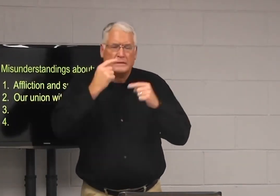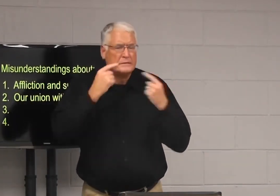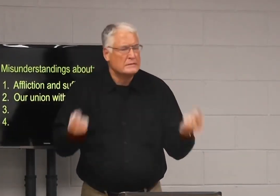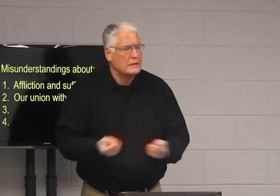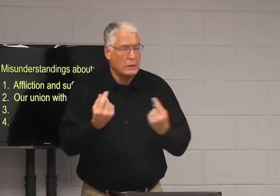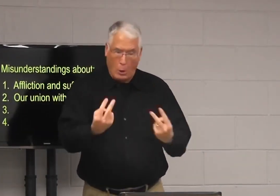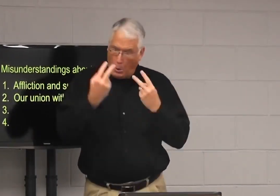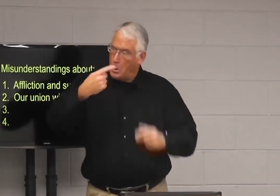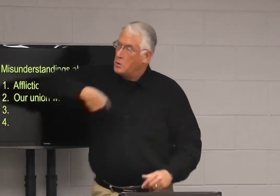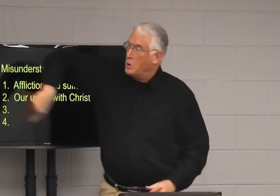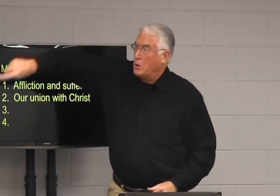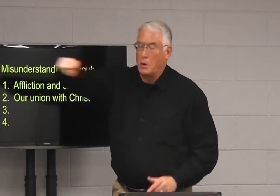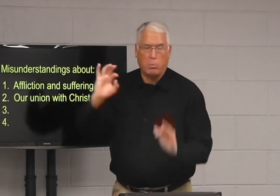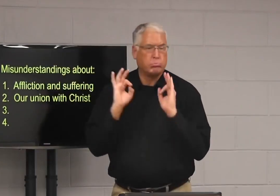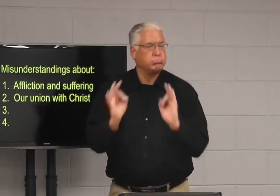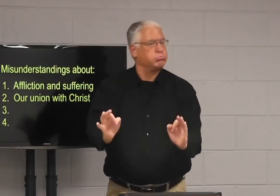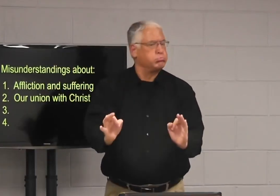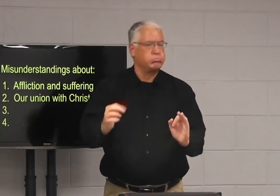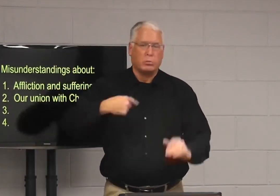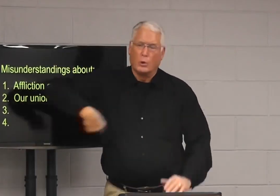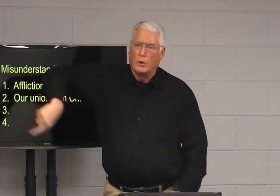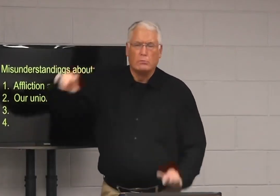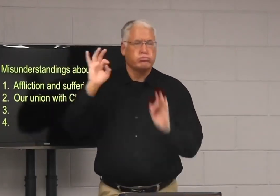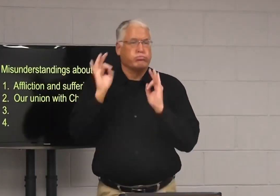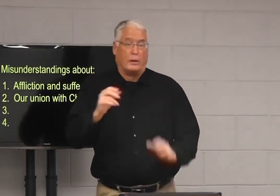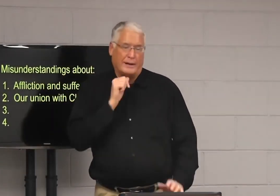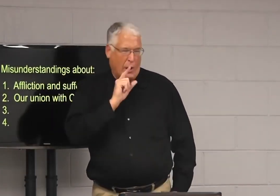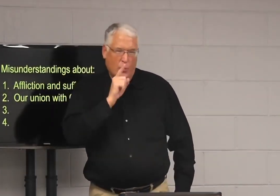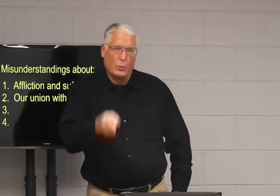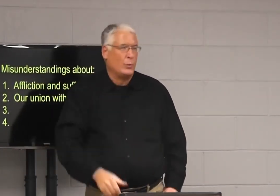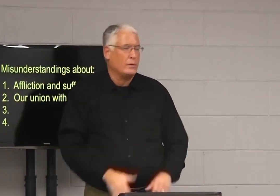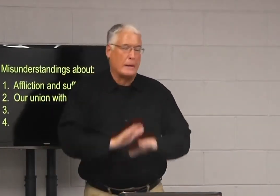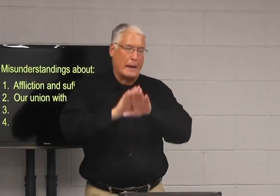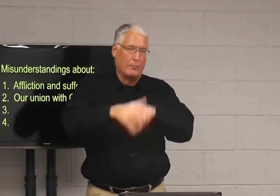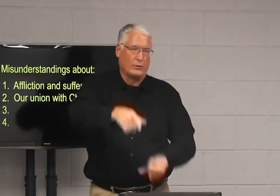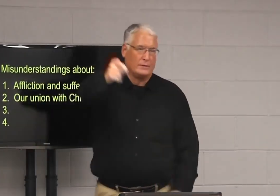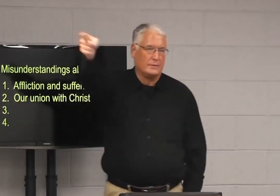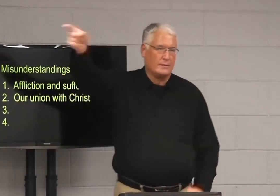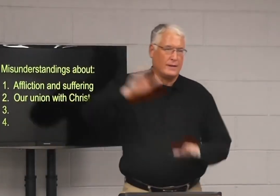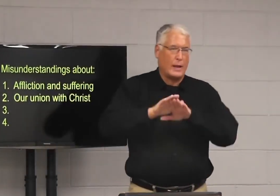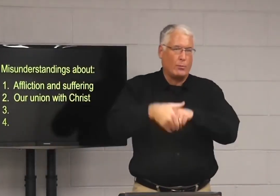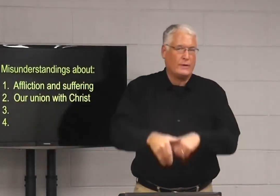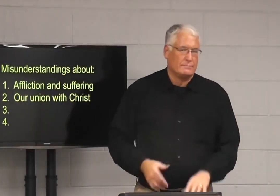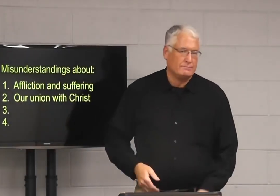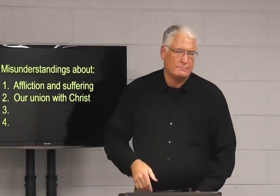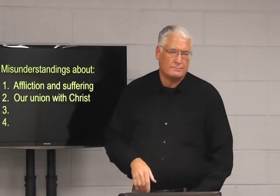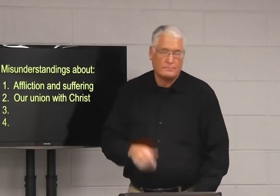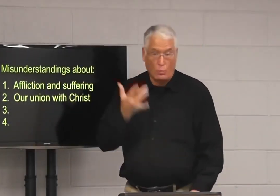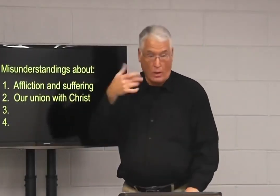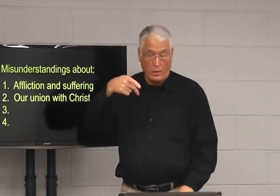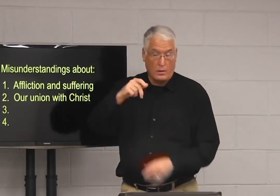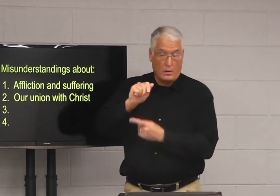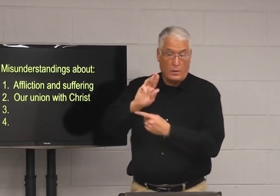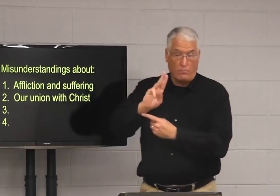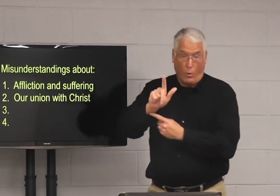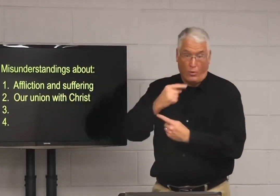no more troubles, no more habits, no more sins, that we're perfect. And that's not true. That's very